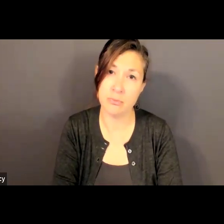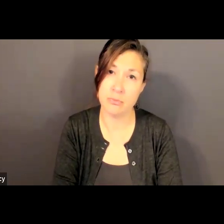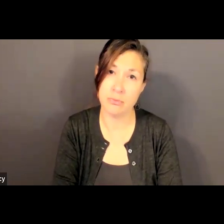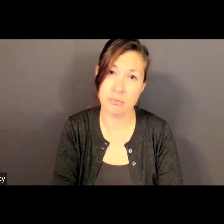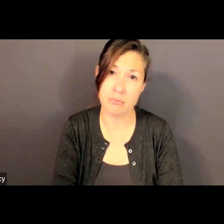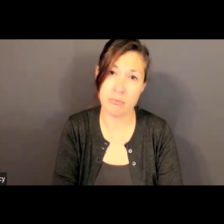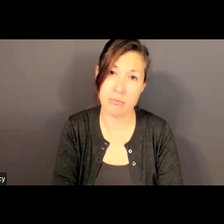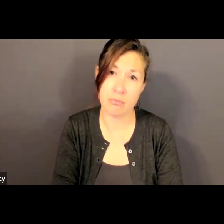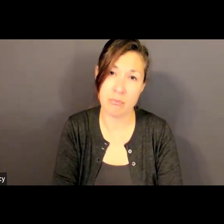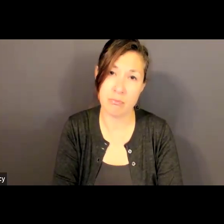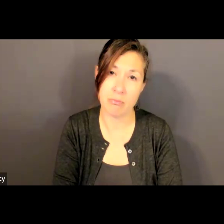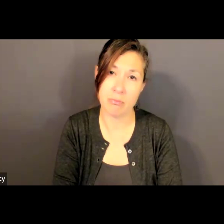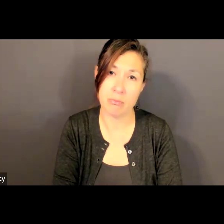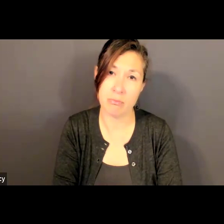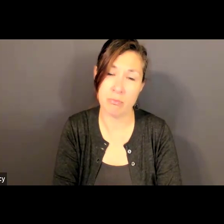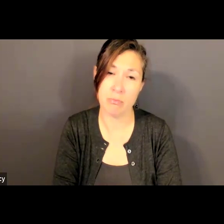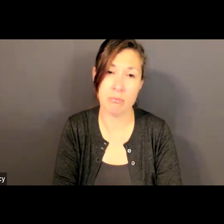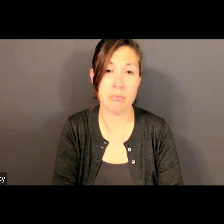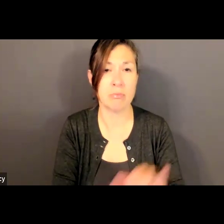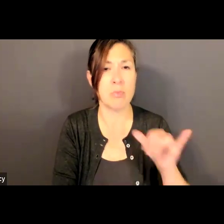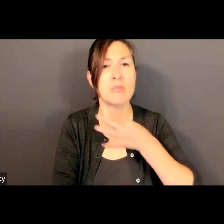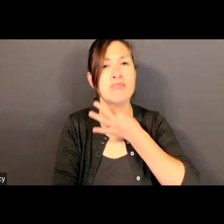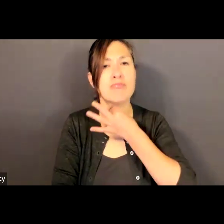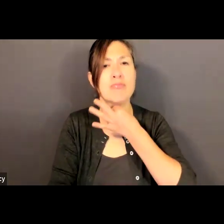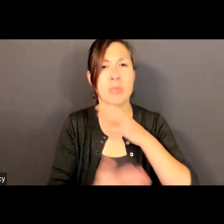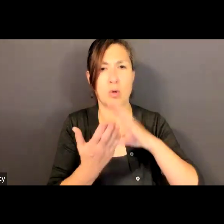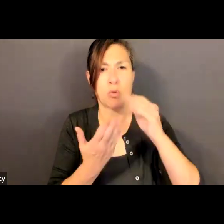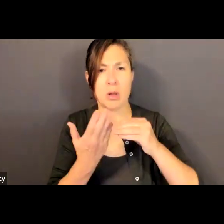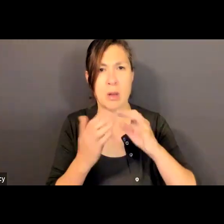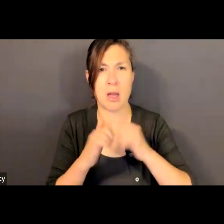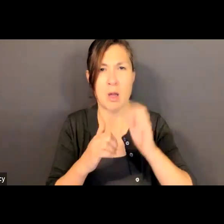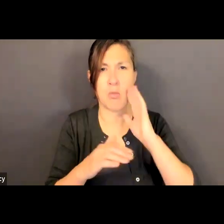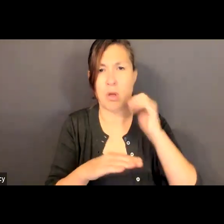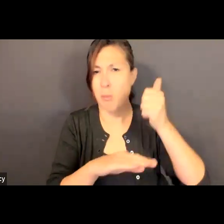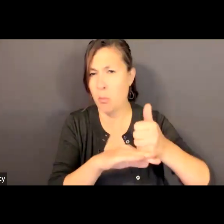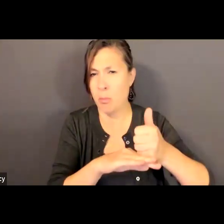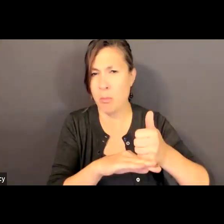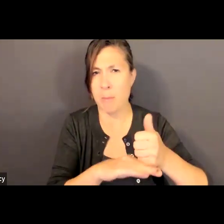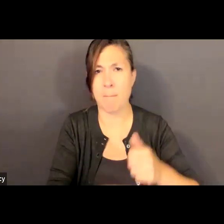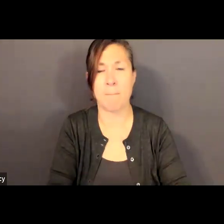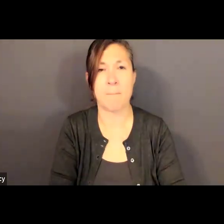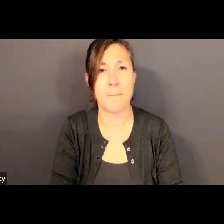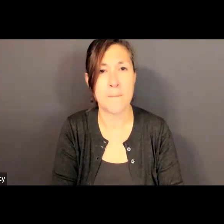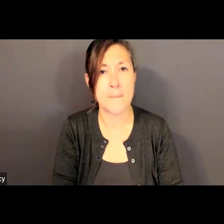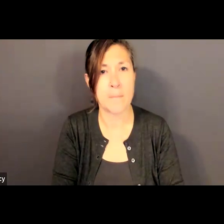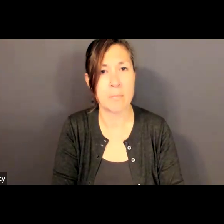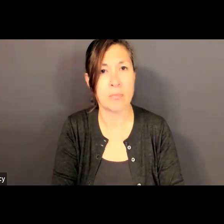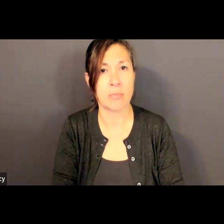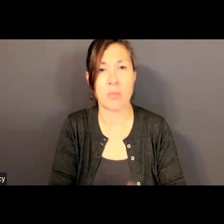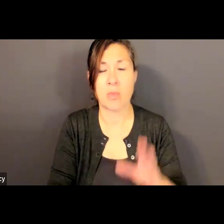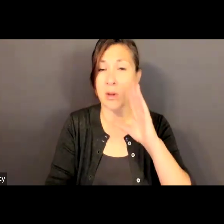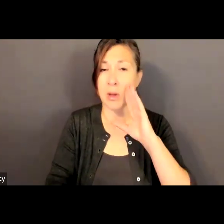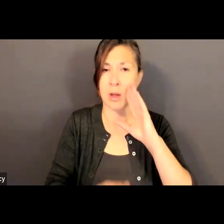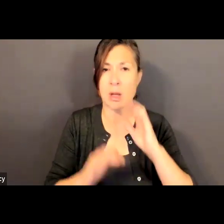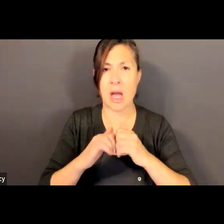esto. I'm curious about the curriculum as well. How is it that we are going to implement it? How is it that we're going to do that with regards to